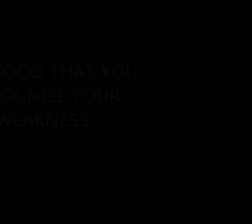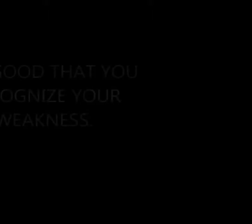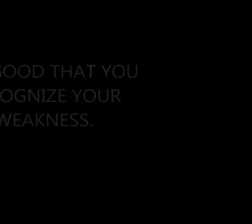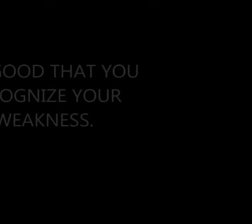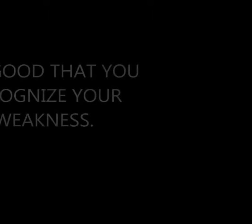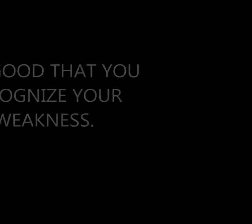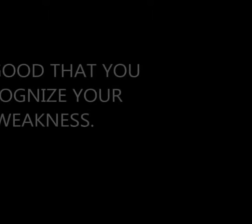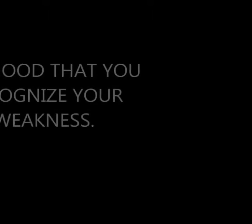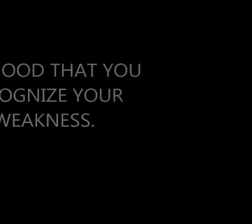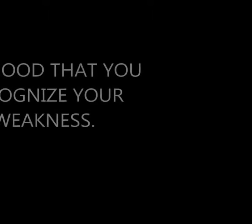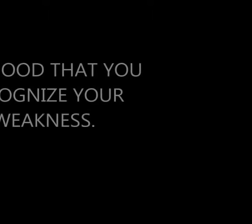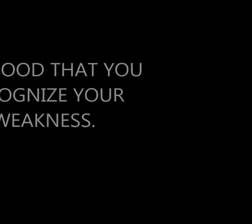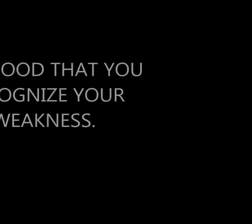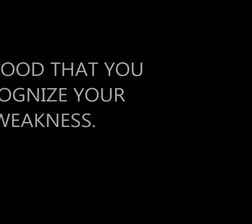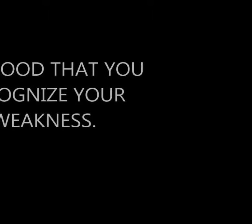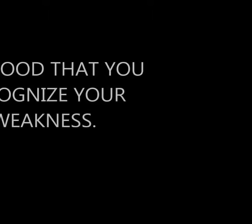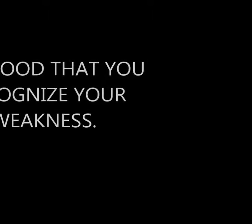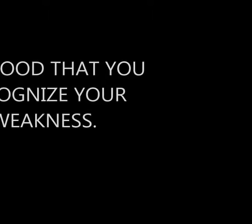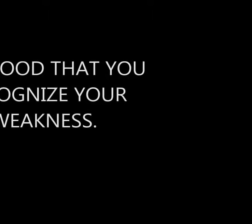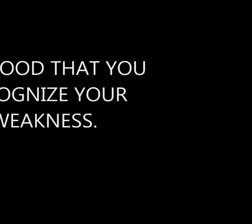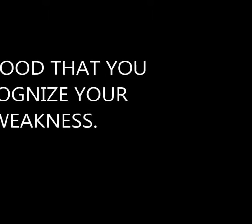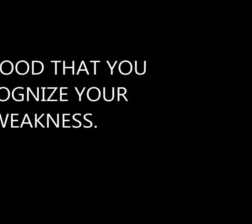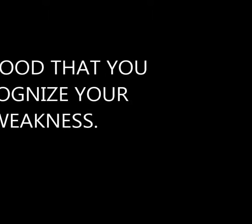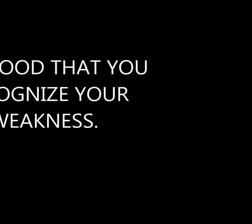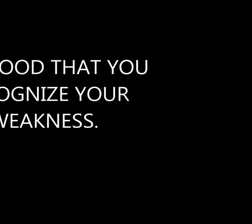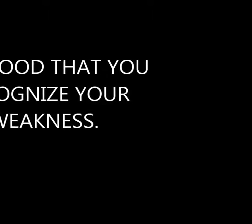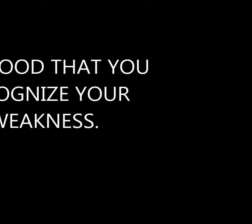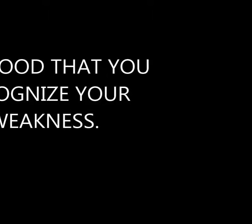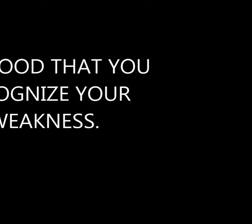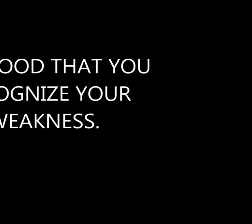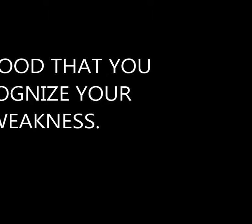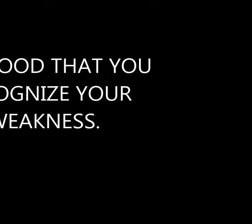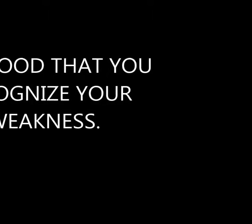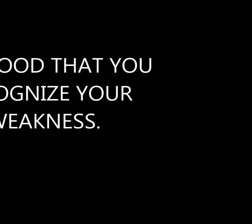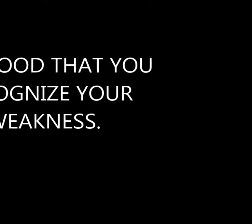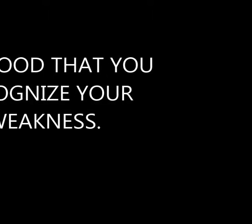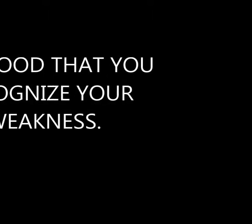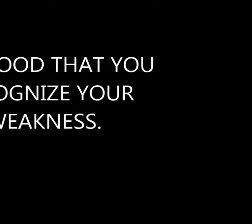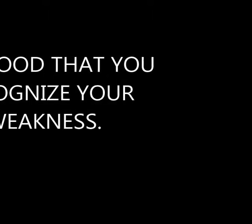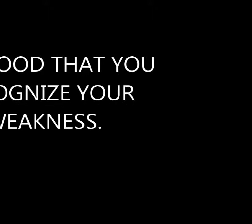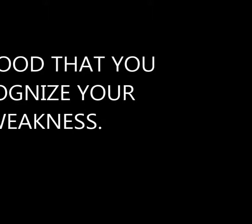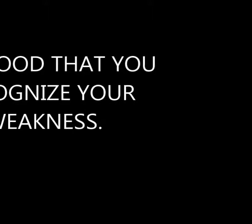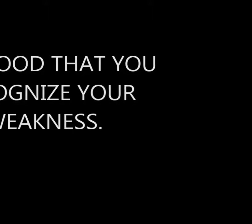Let us open our Bible to Philippians 4:13.